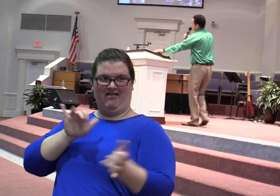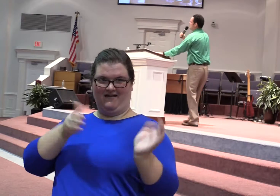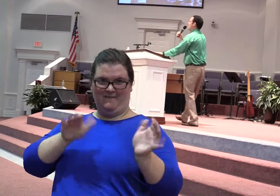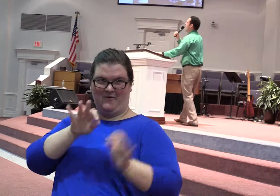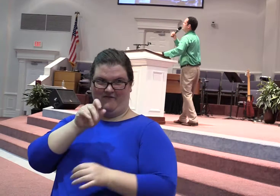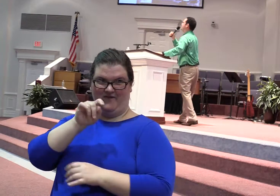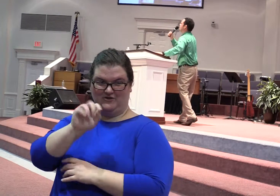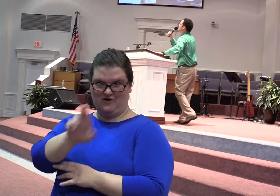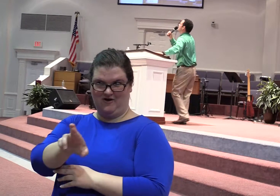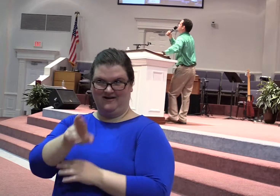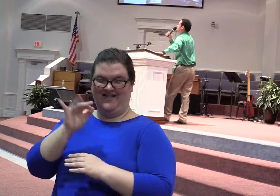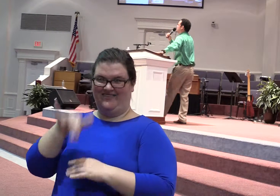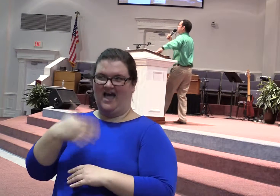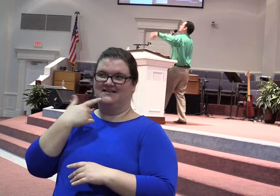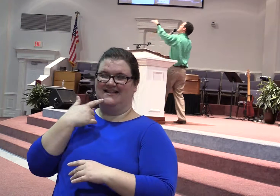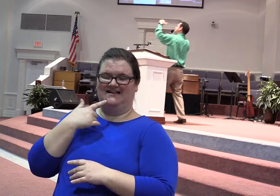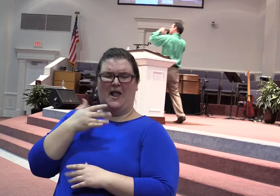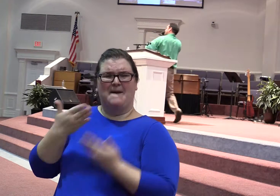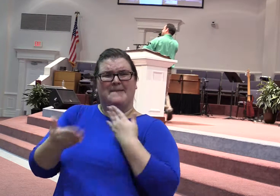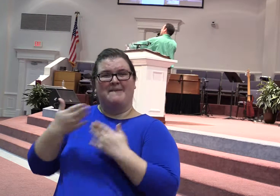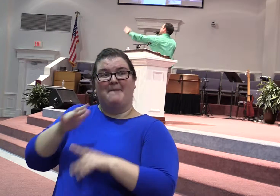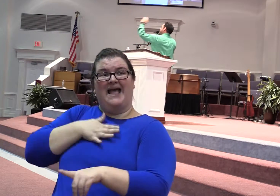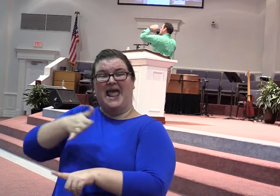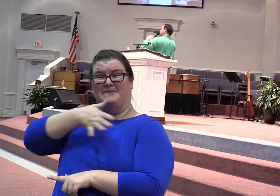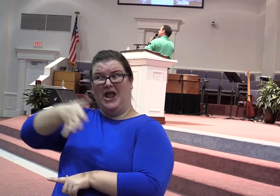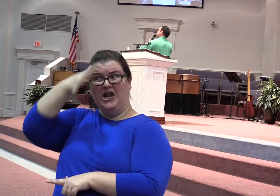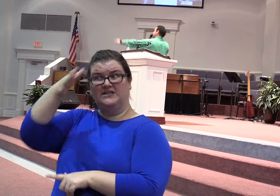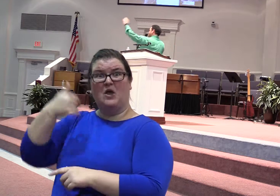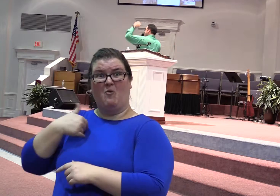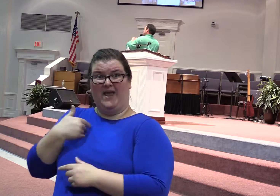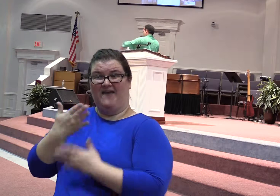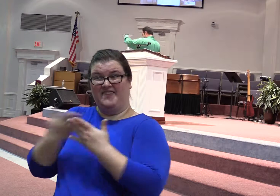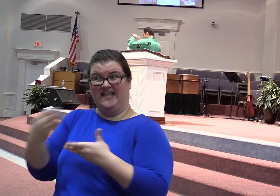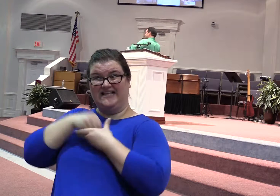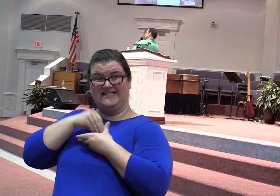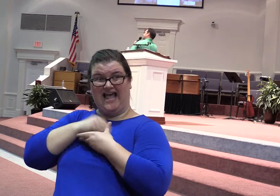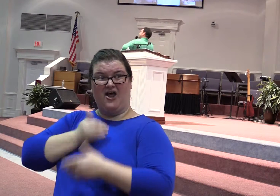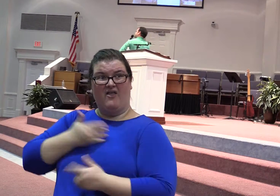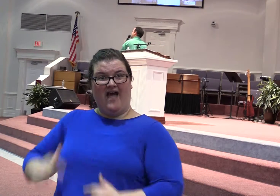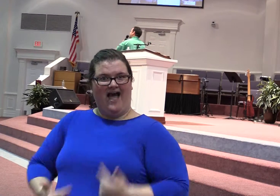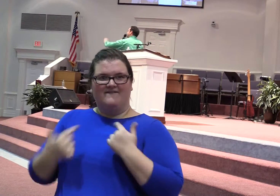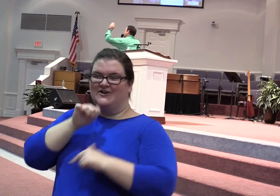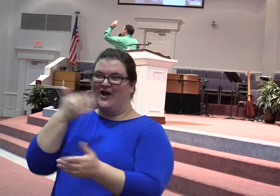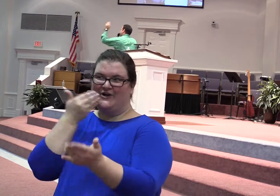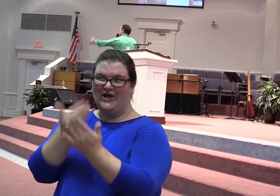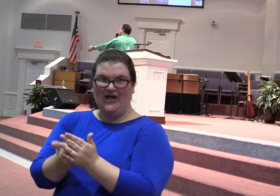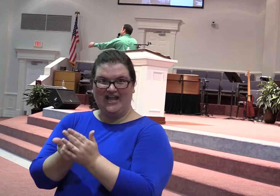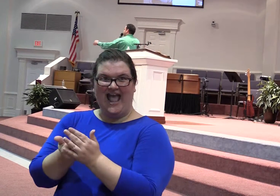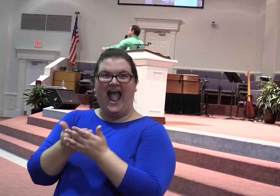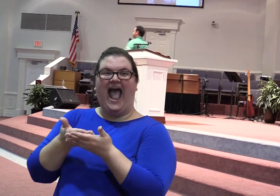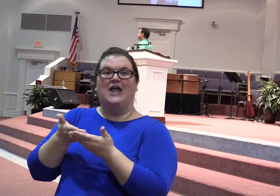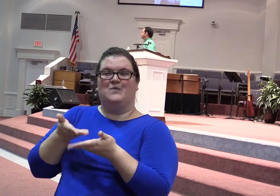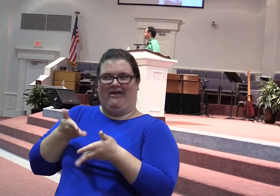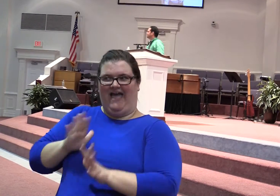and maybe we don't have a full conviction of things, and we start spreading those things and letting those things drip onto our